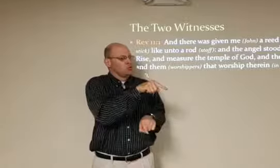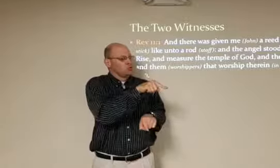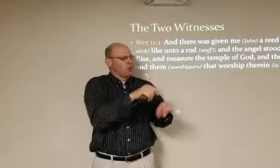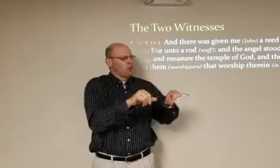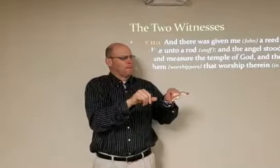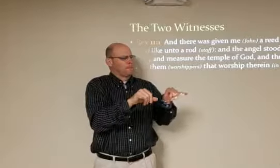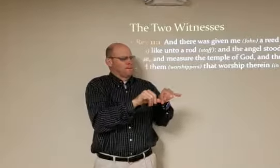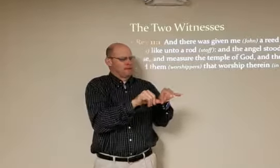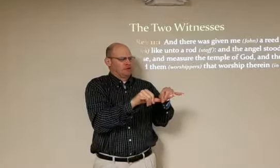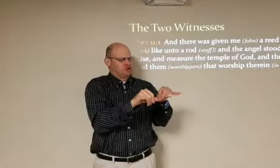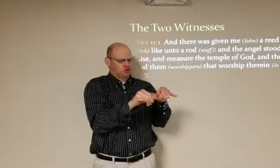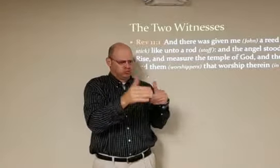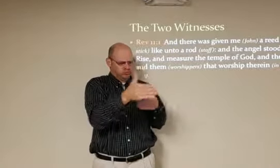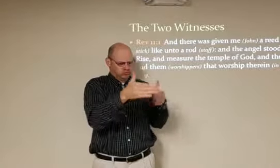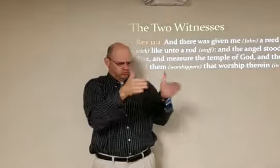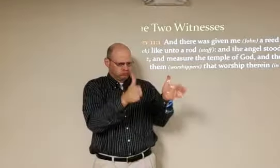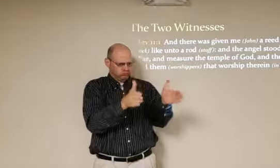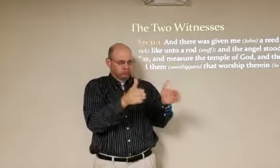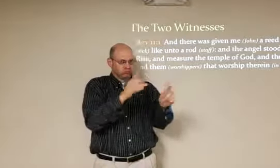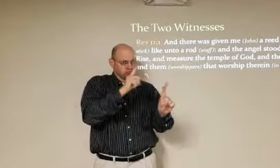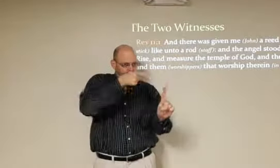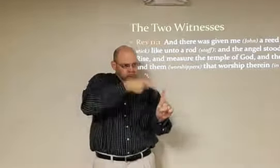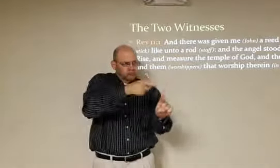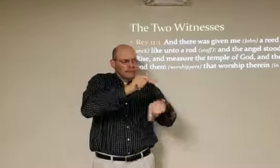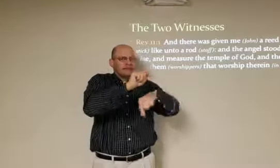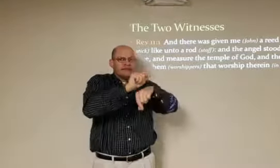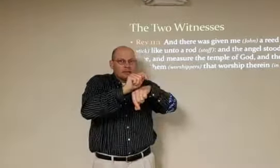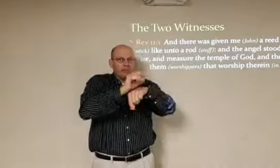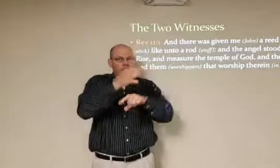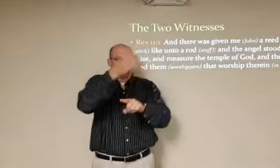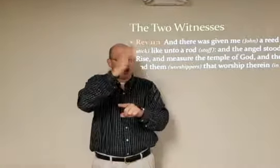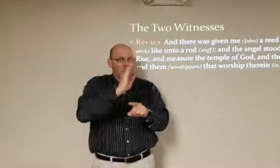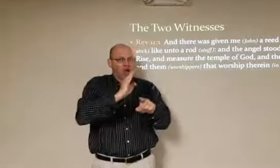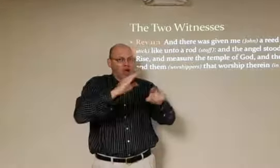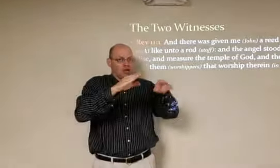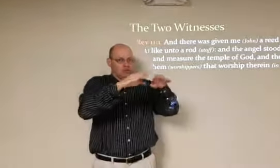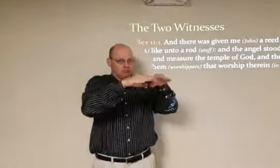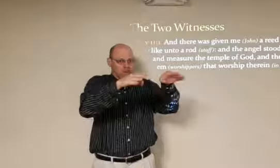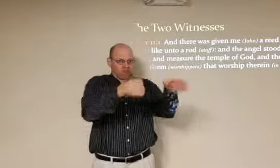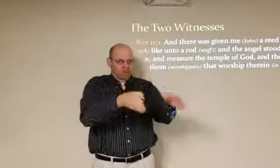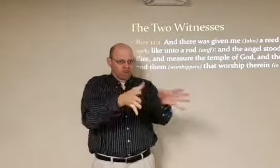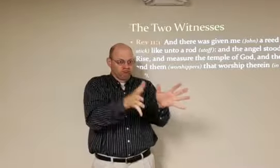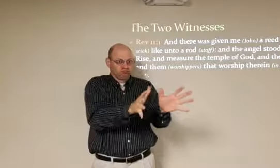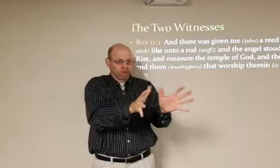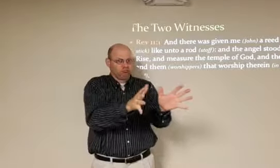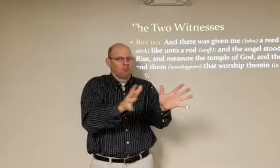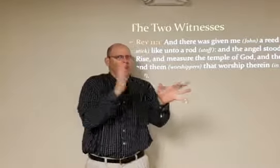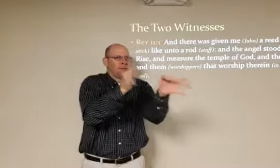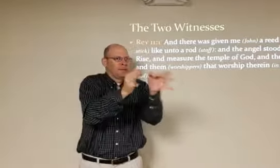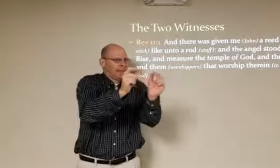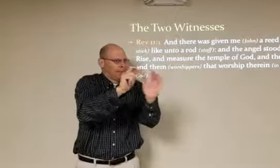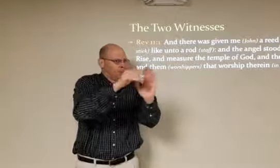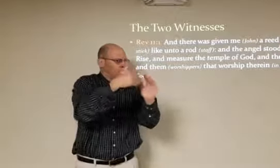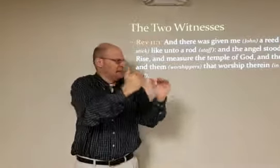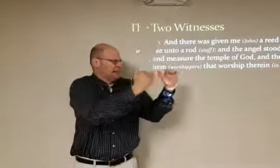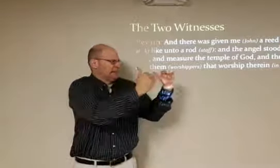The angel told John to measure a specific location in the temple. We'll talk about